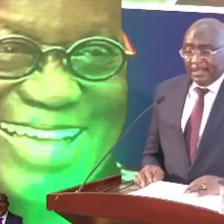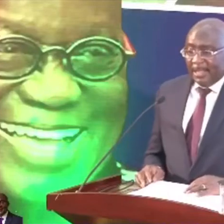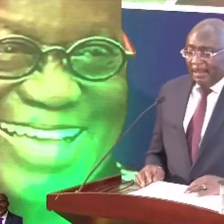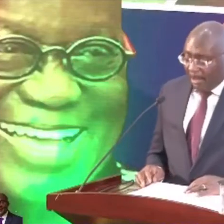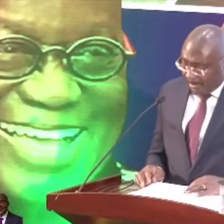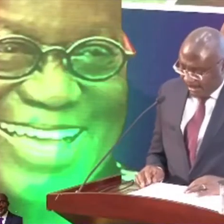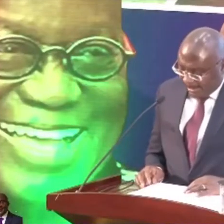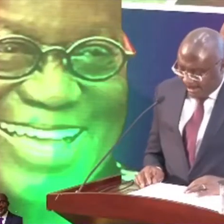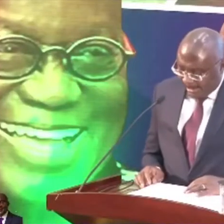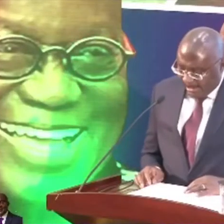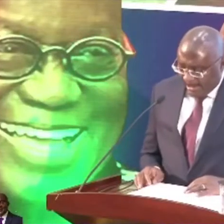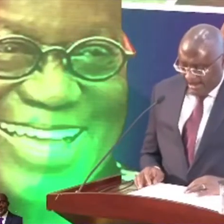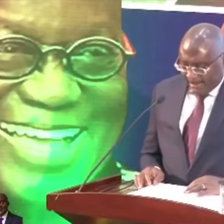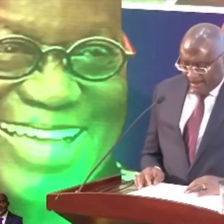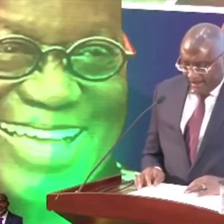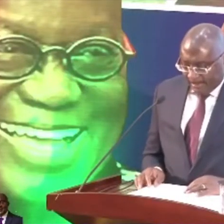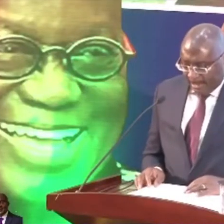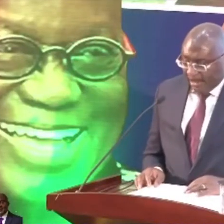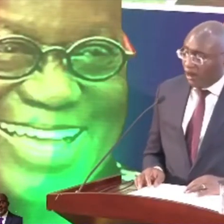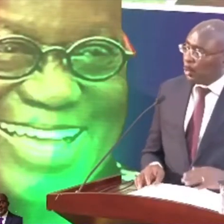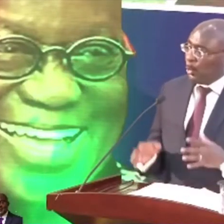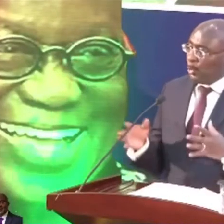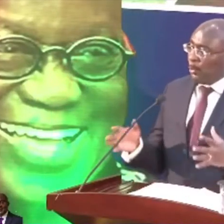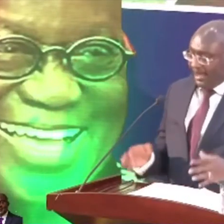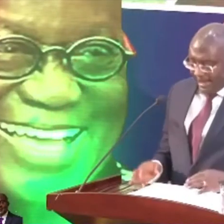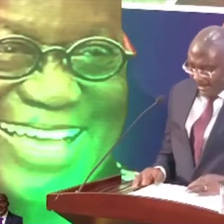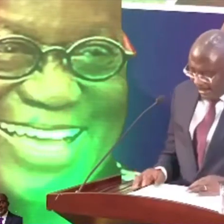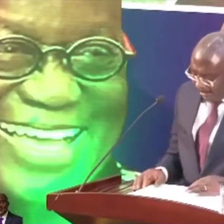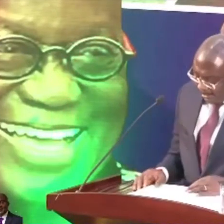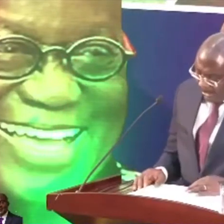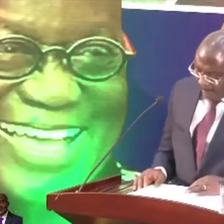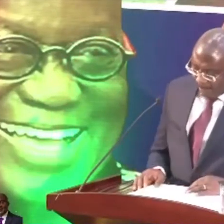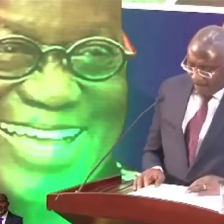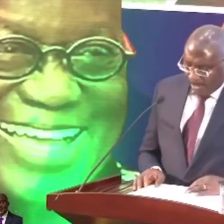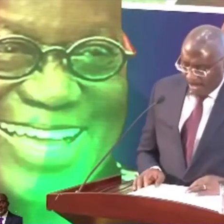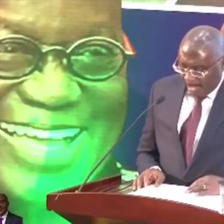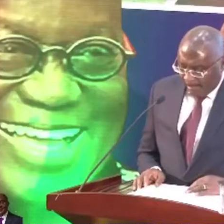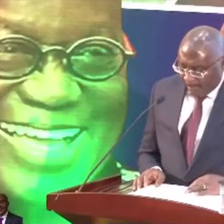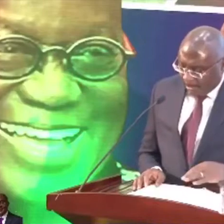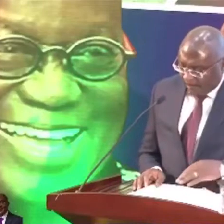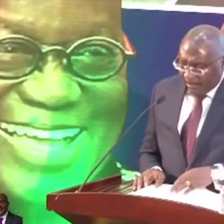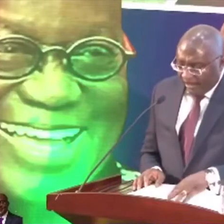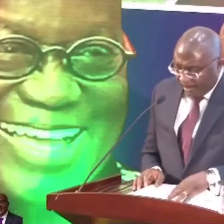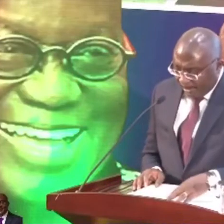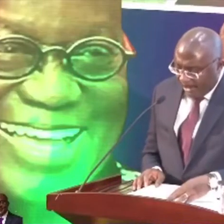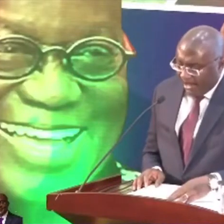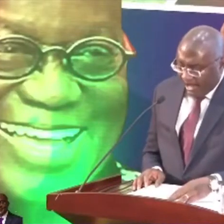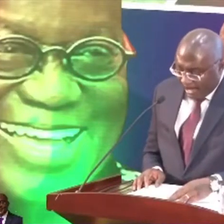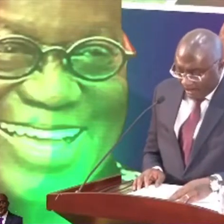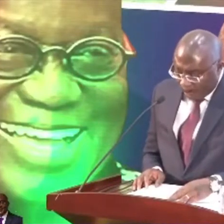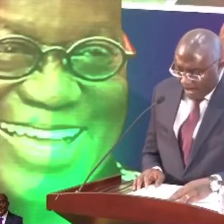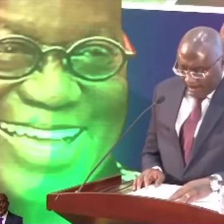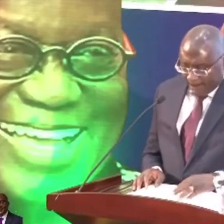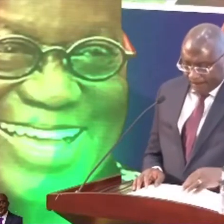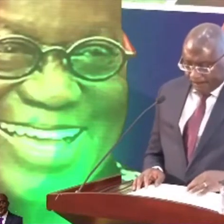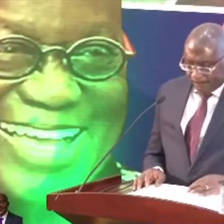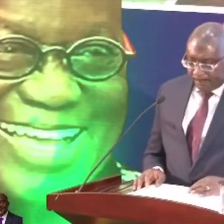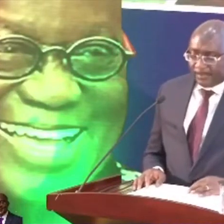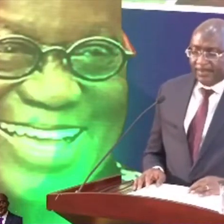the MMDCEs, and also to my technical team for their very, very hard